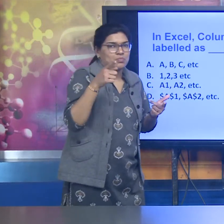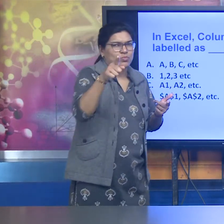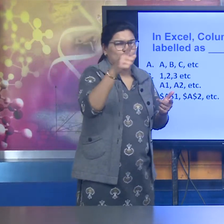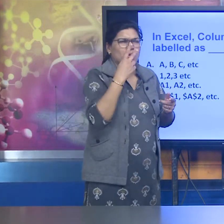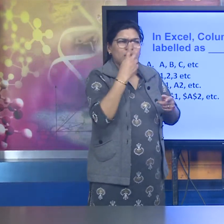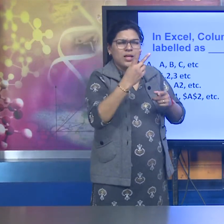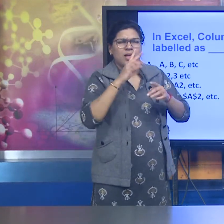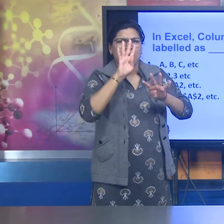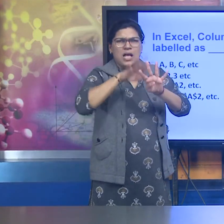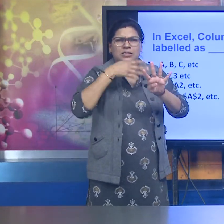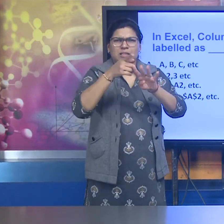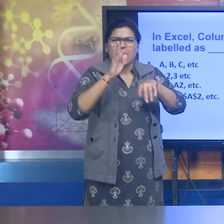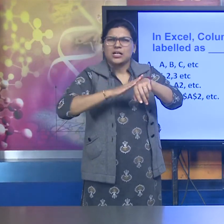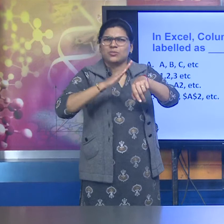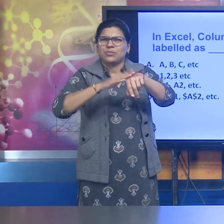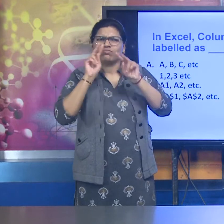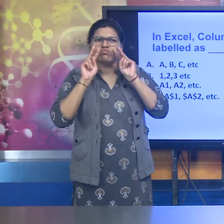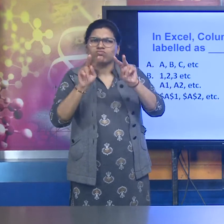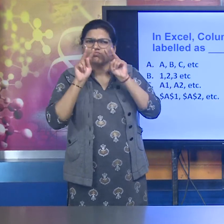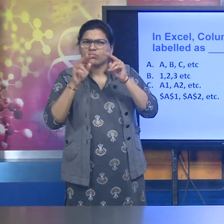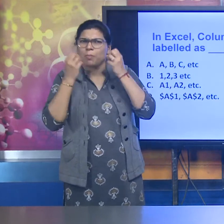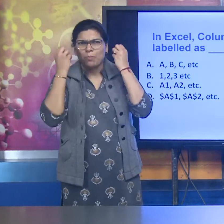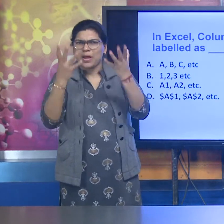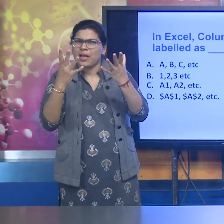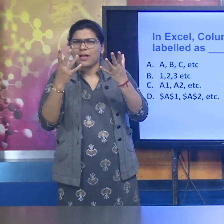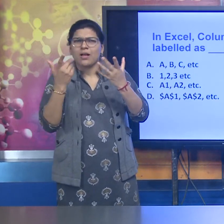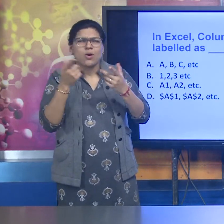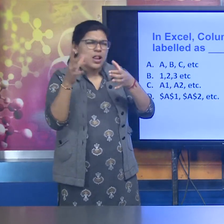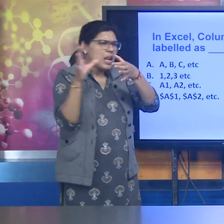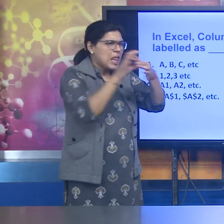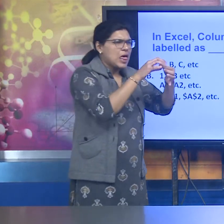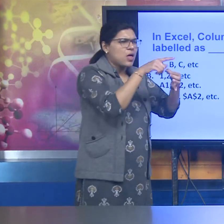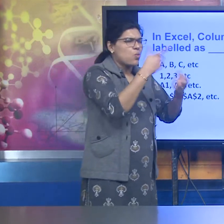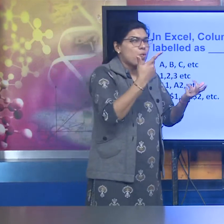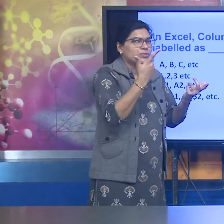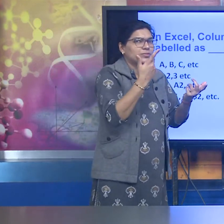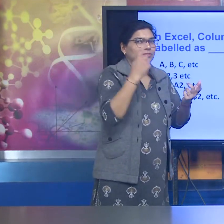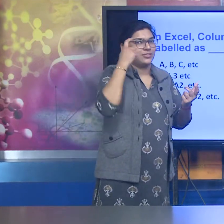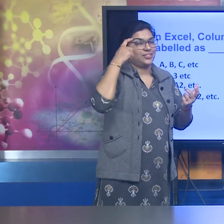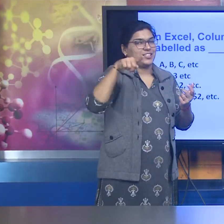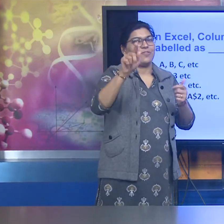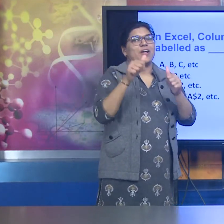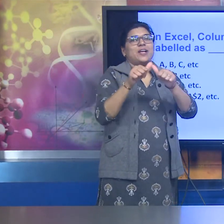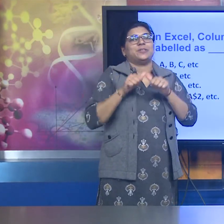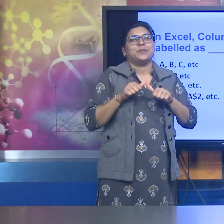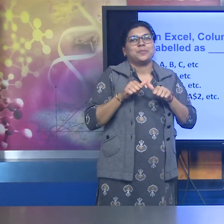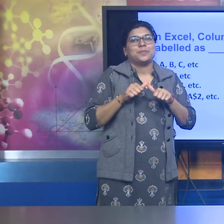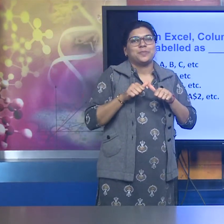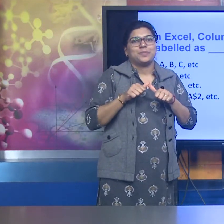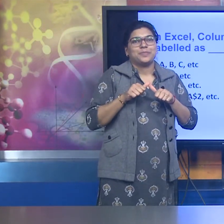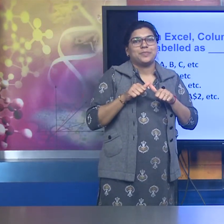or $A, $1, etc.